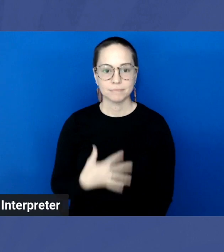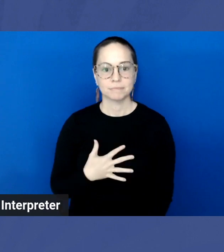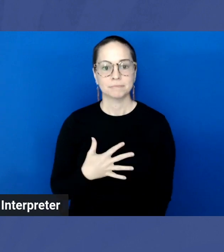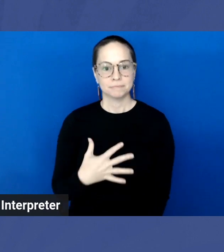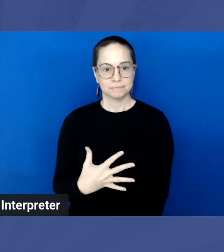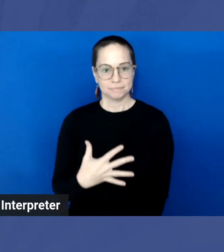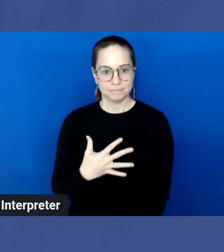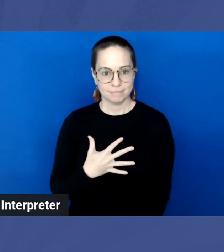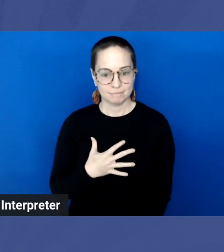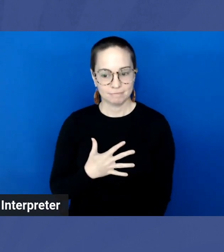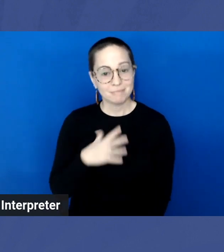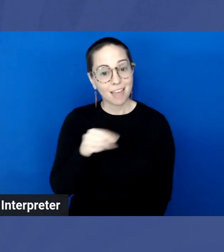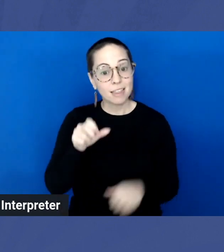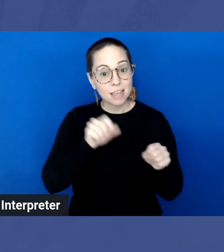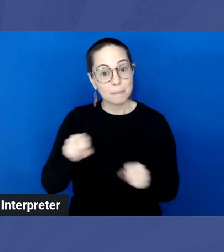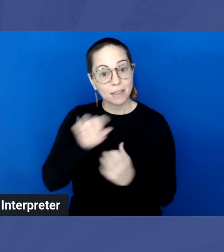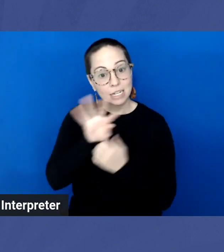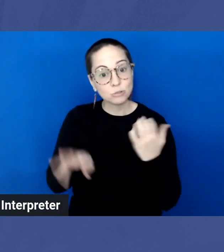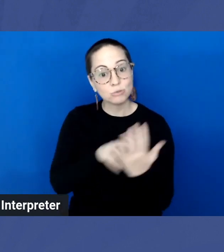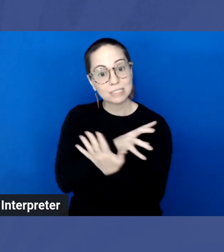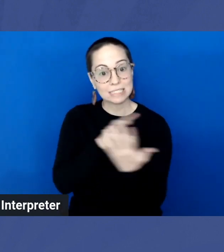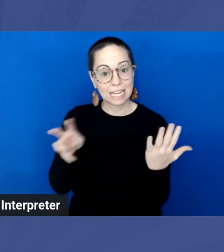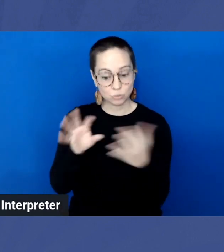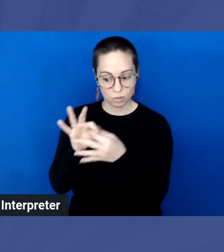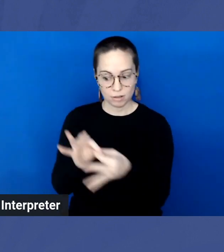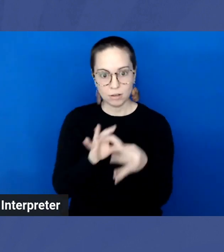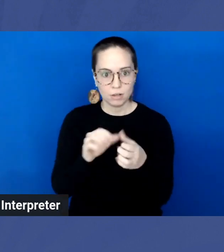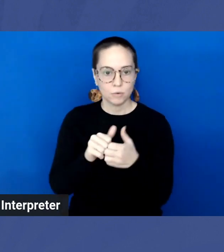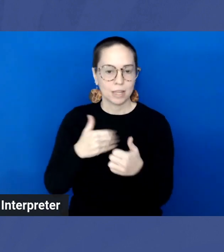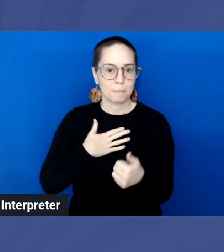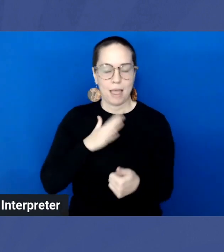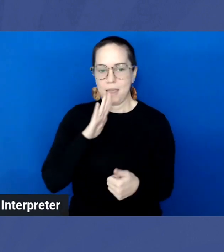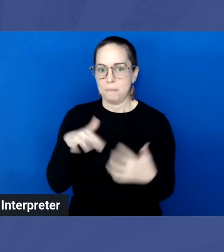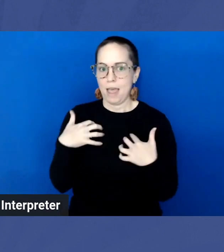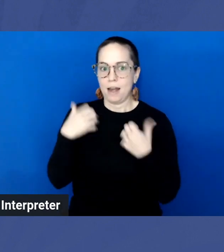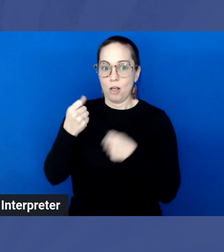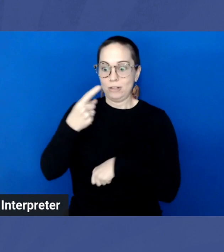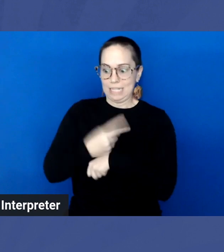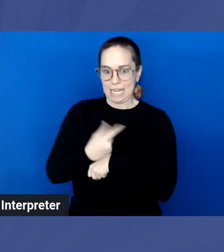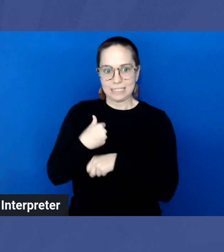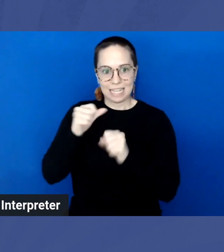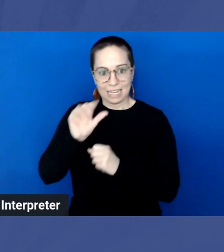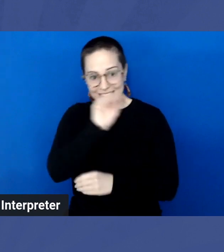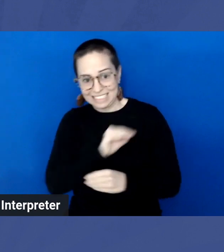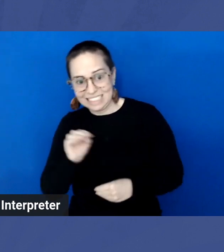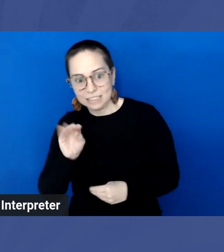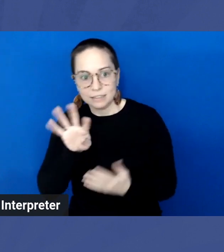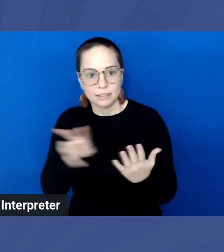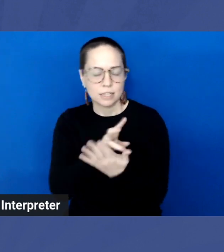and the ability to schedule around my bad health days has allowed me to thrive.